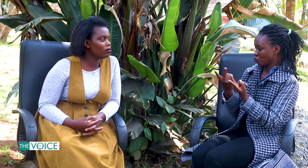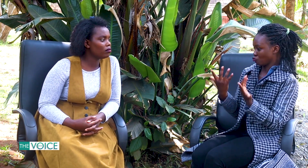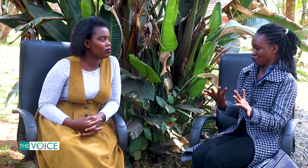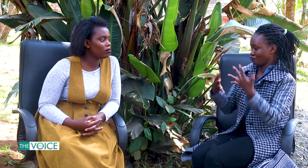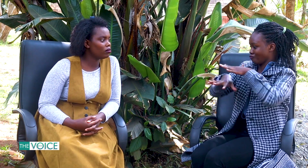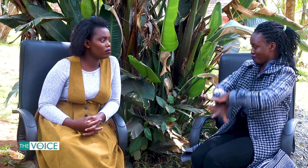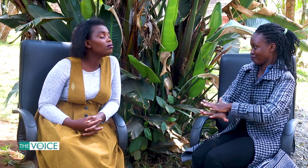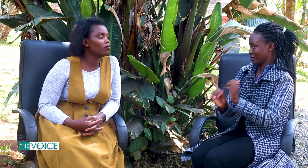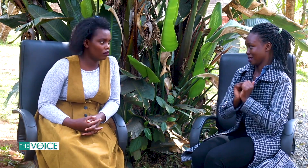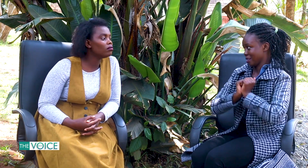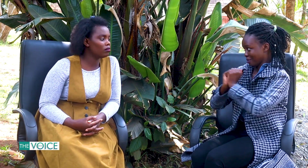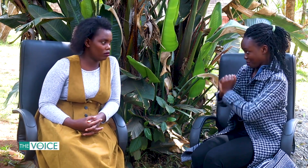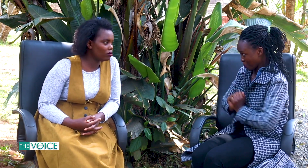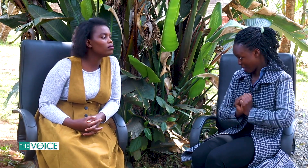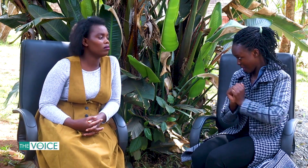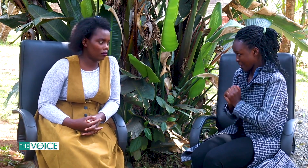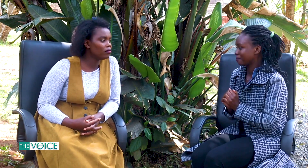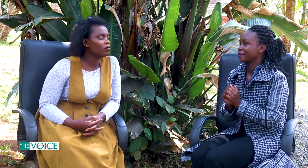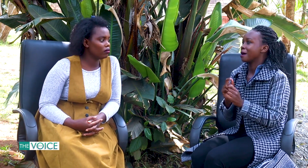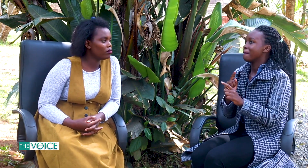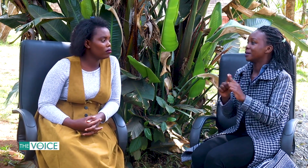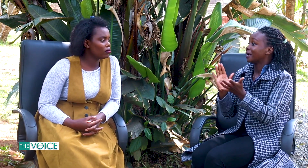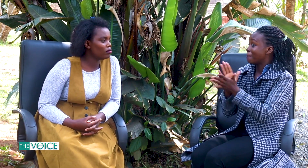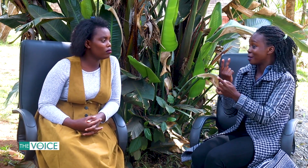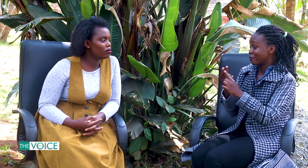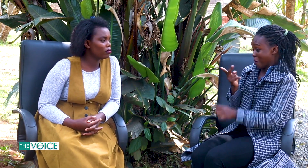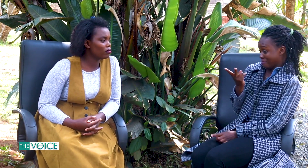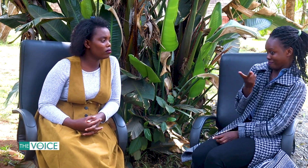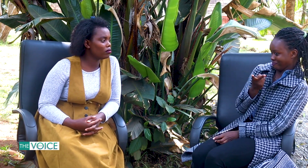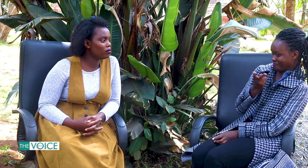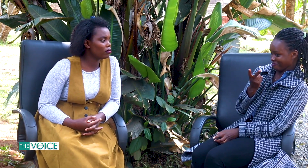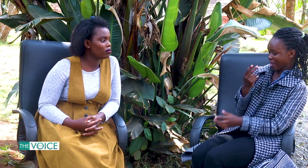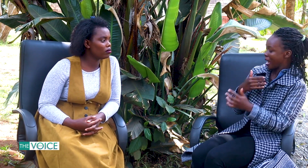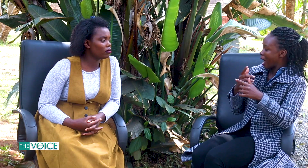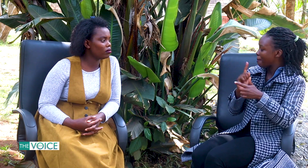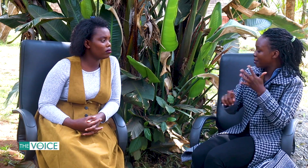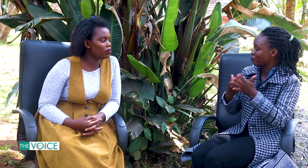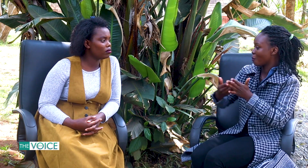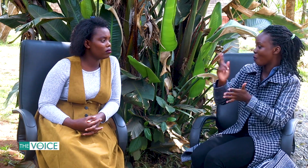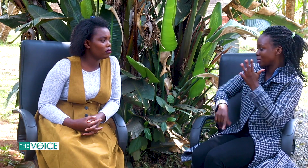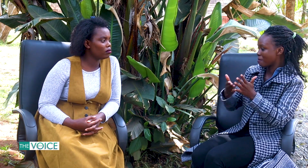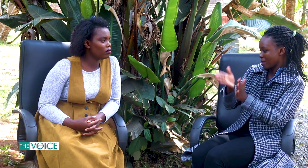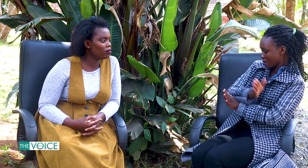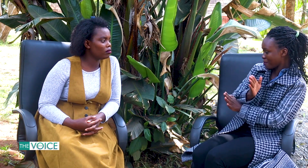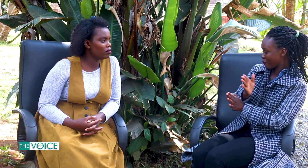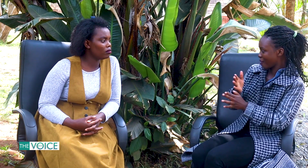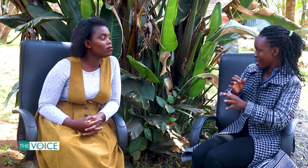without disabilities, and we merge them together when you're doing our trainings. Because one thing for sure, as